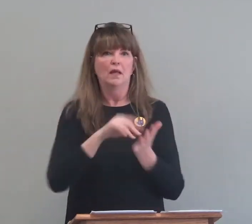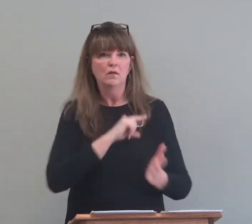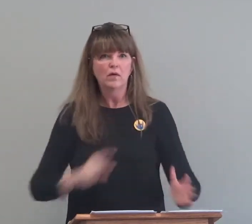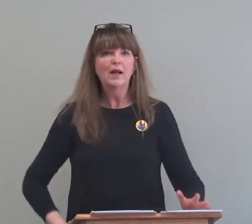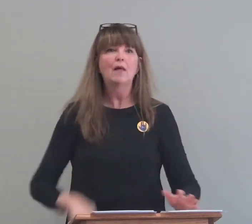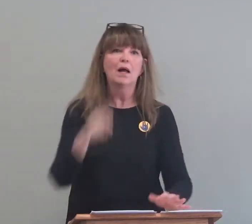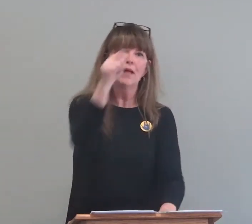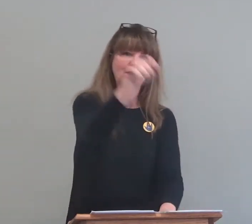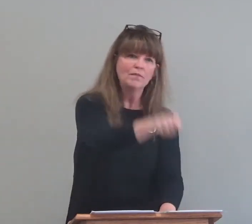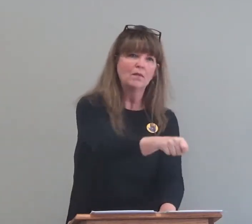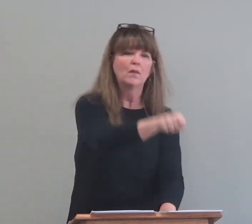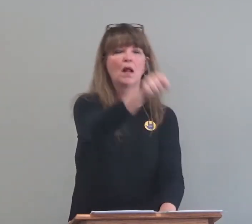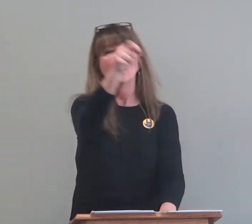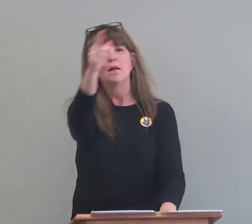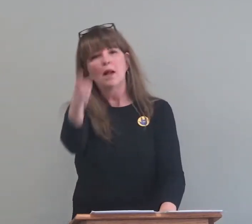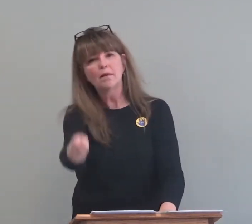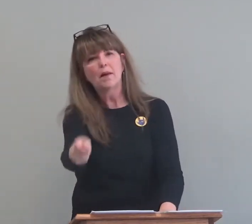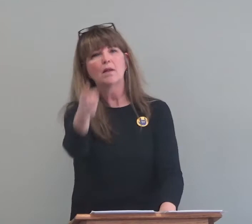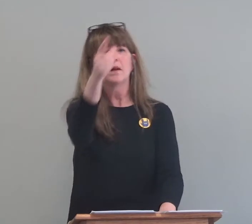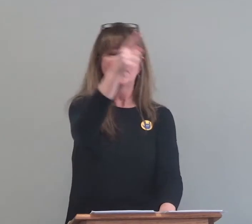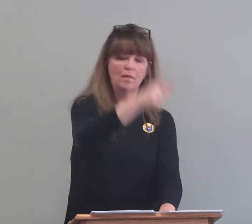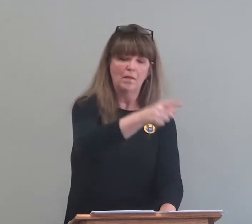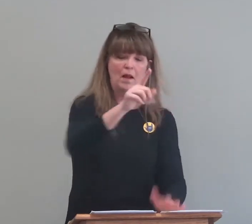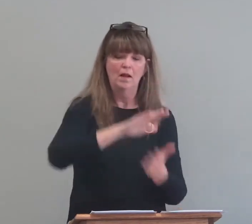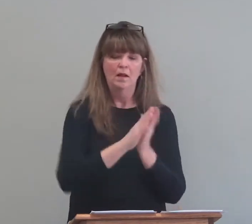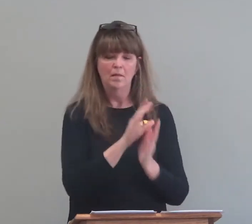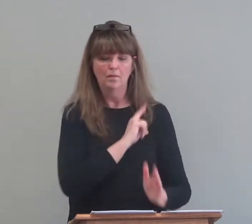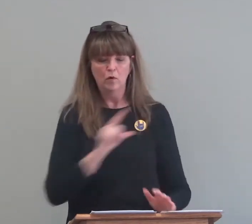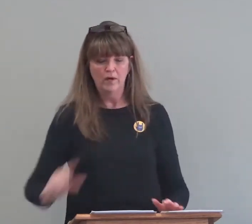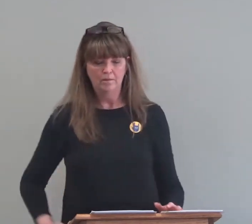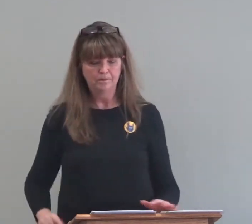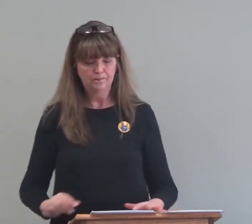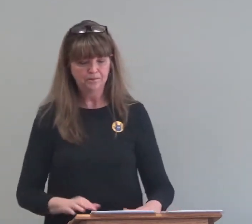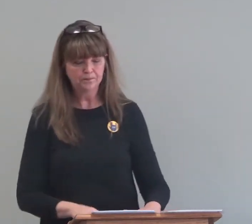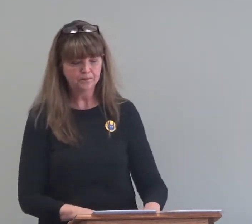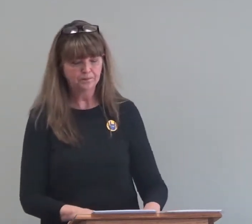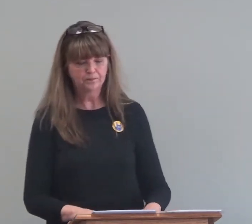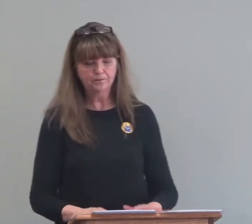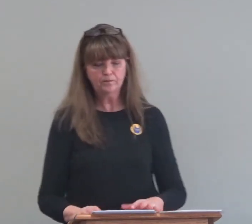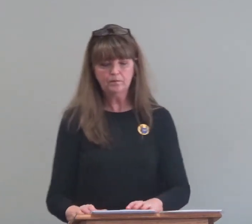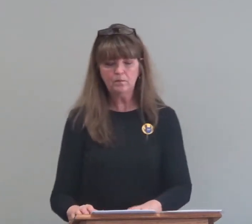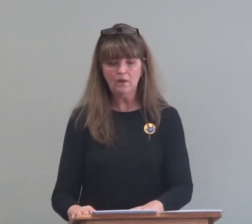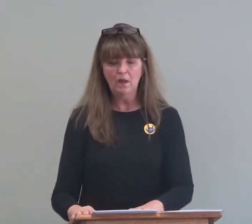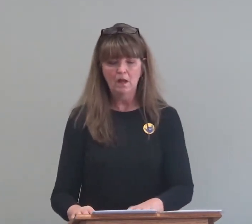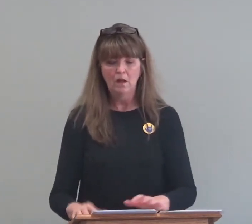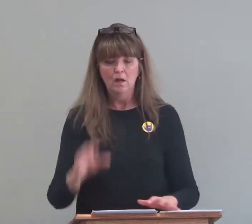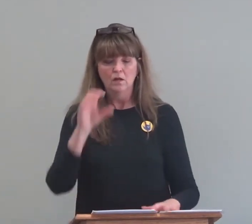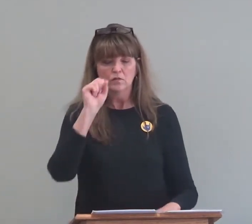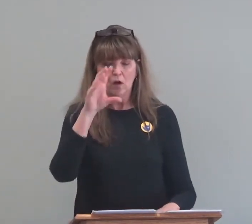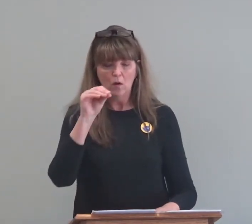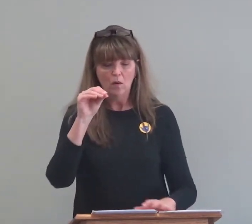You know, he was famous when he was knighted first, but by the time he got the second knighthood, he was really